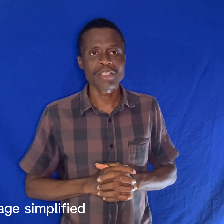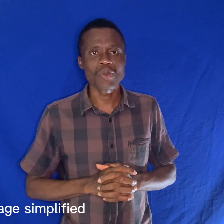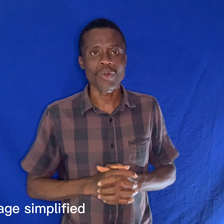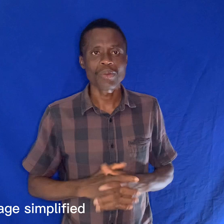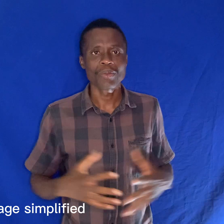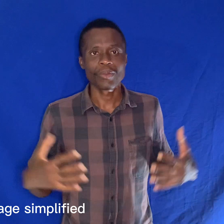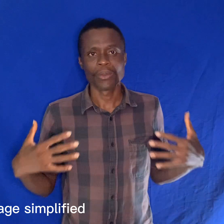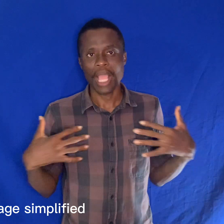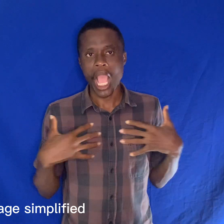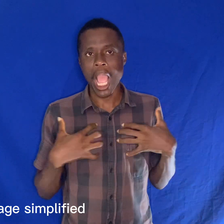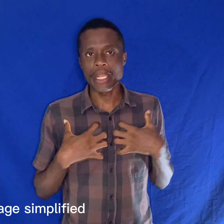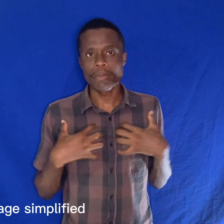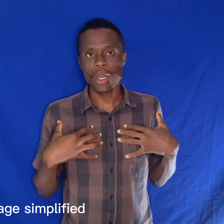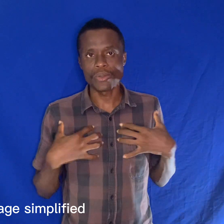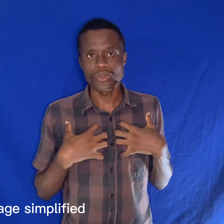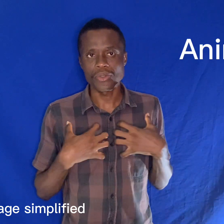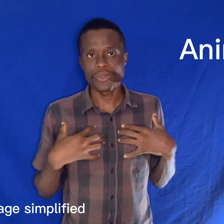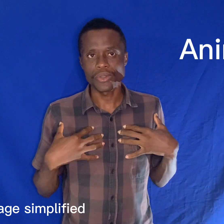go. Animals.